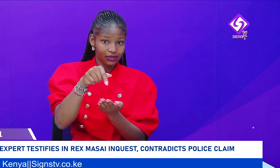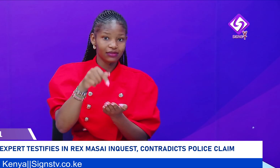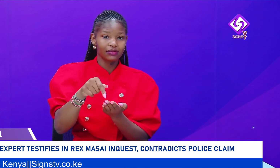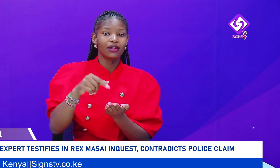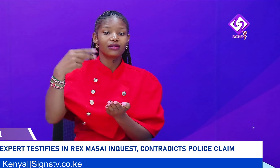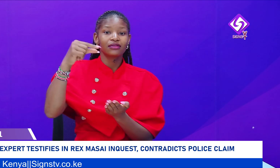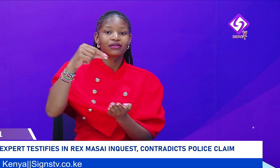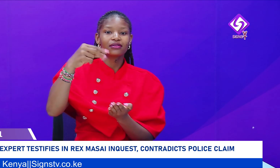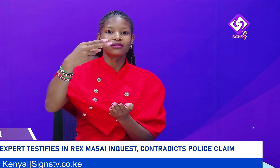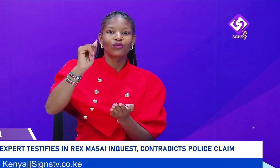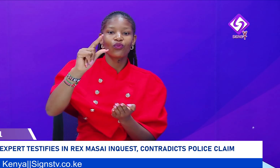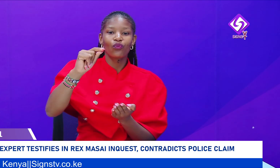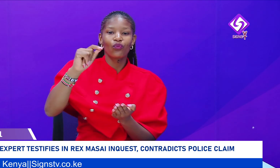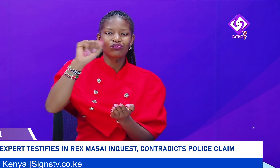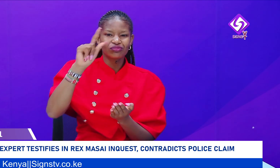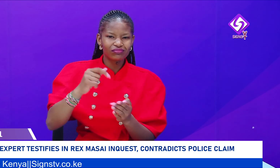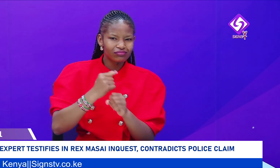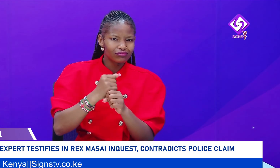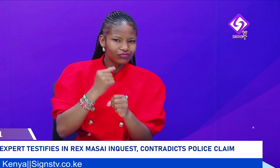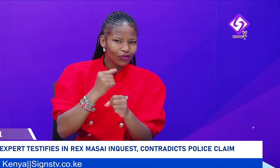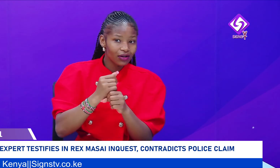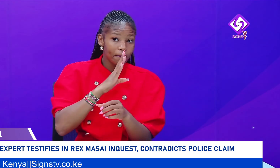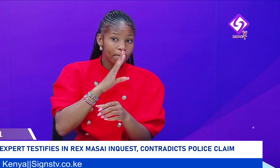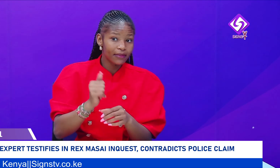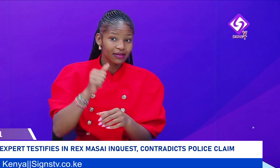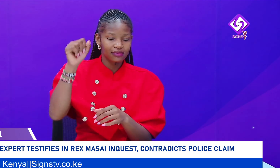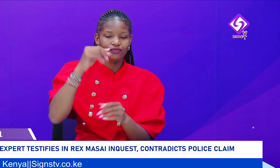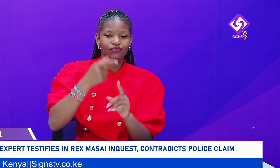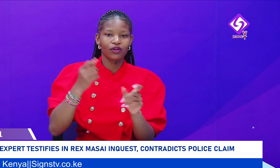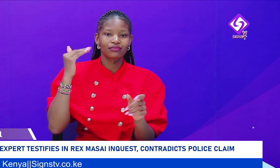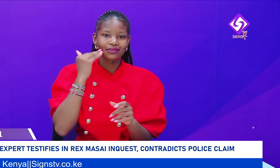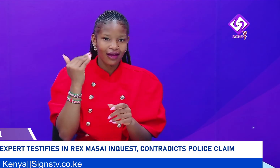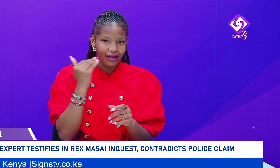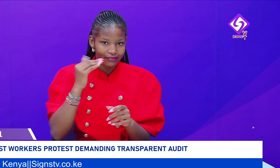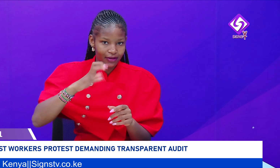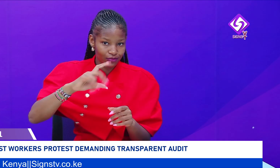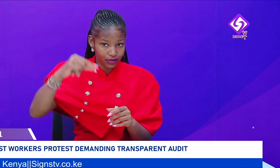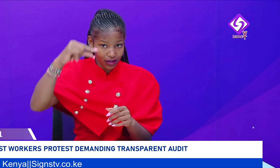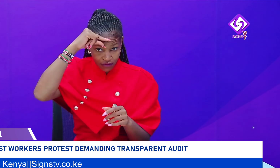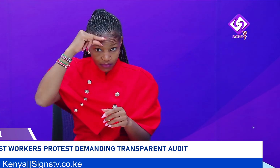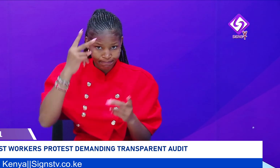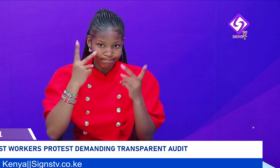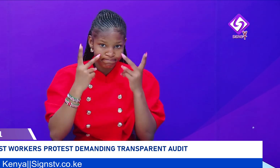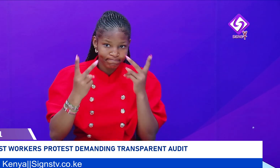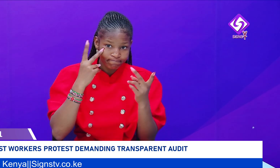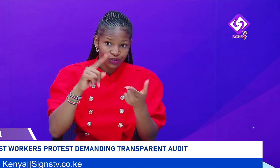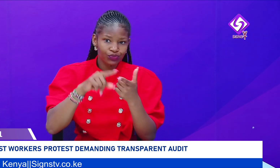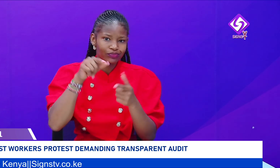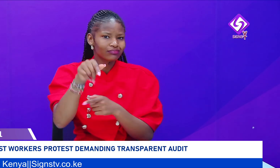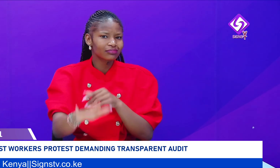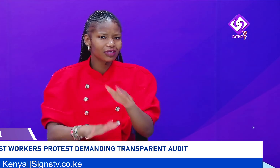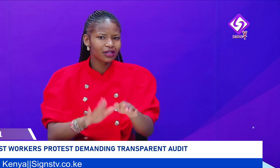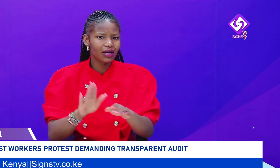And hundreds of public servants recently declared ghost workers by the Siaya